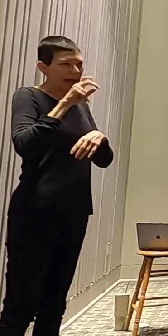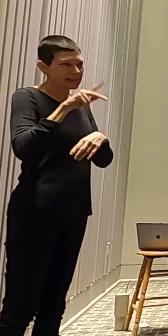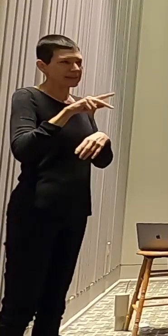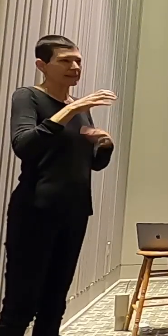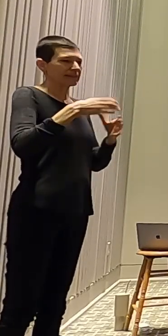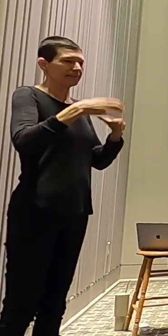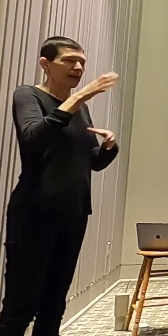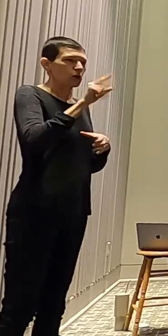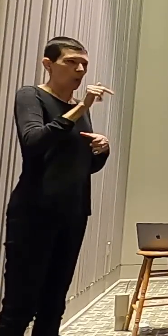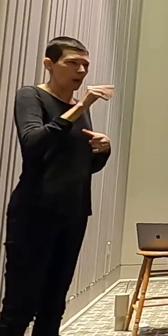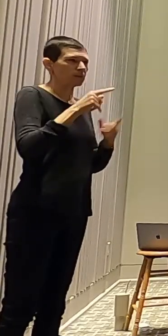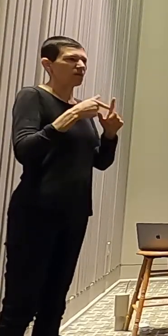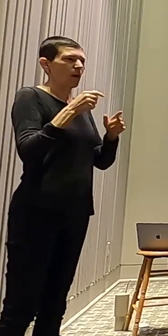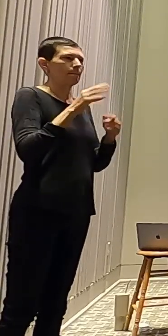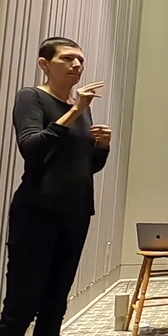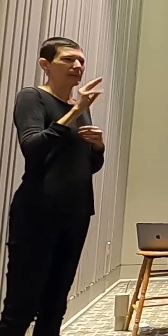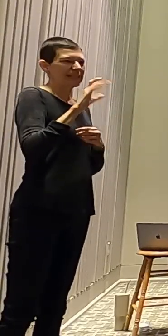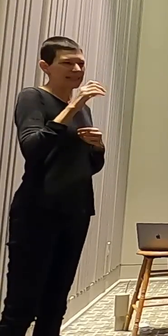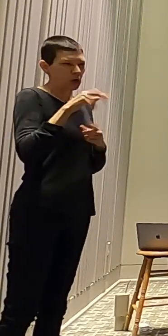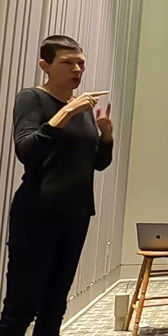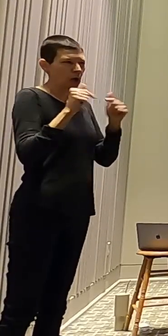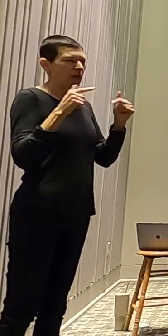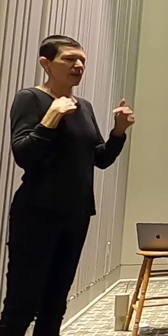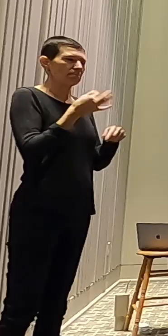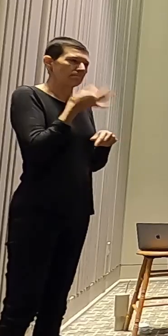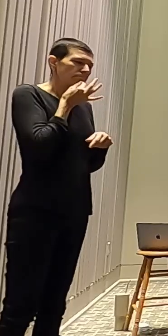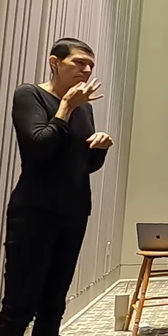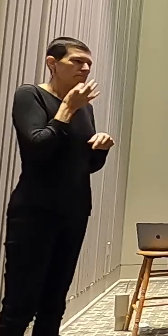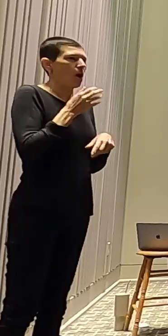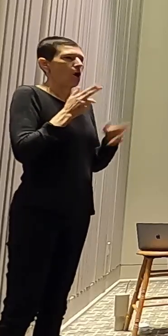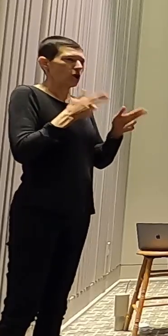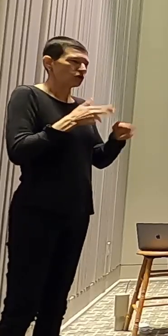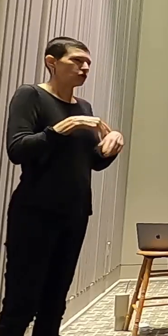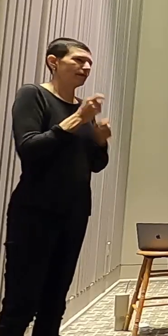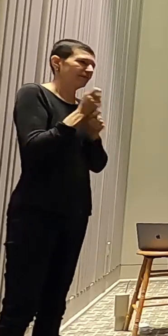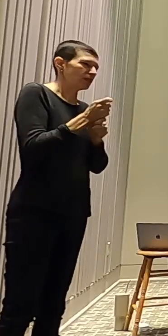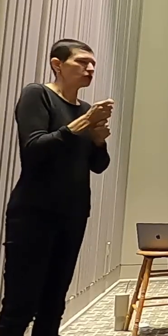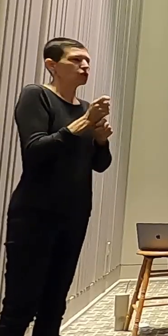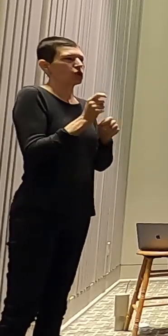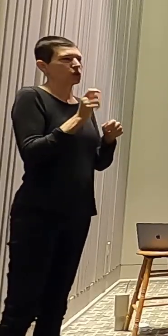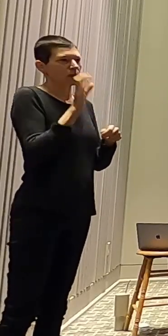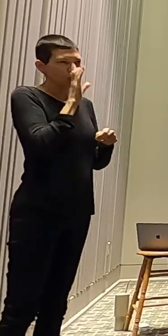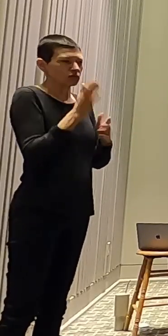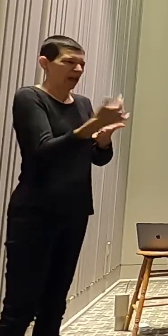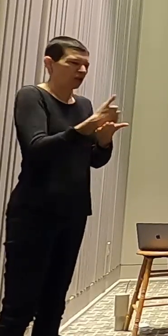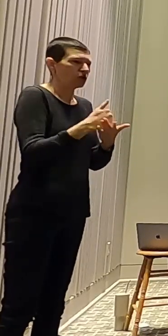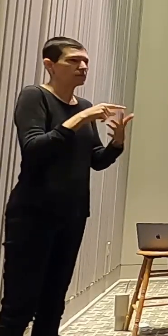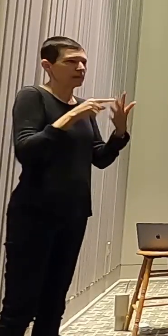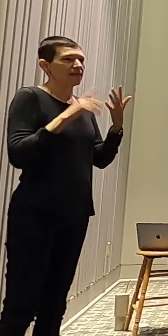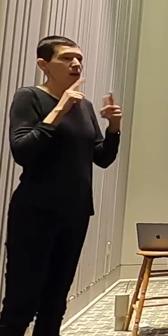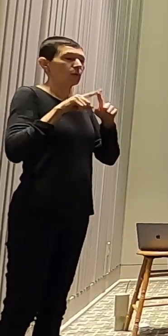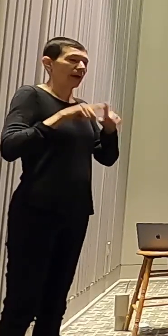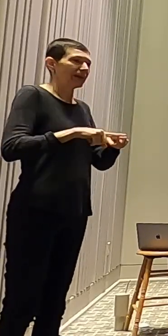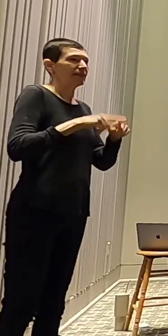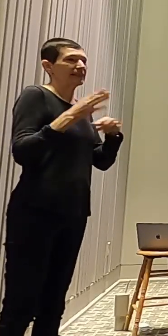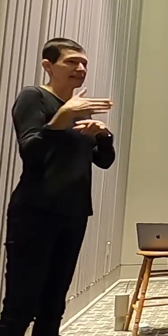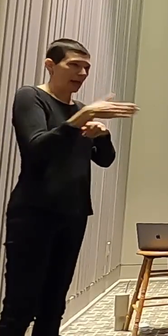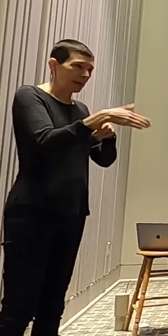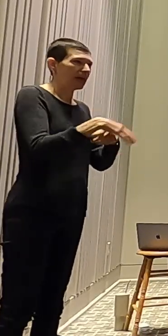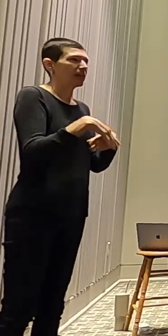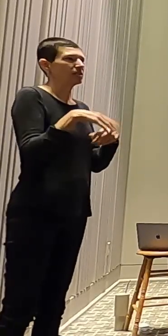also known as cultural or expert fishers, hunters, and gamblers. They've traditionally relied on salmon, shellfish, and